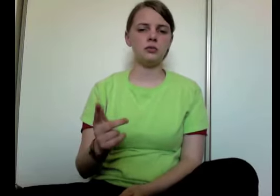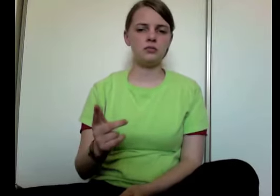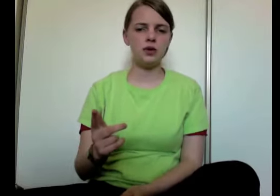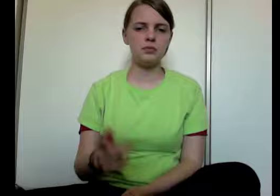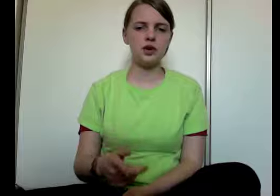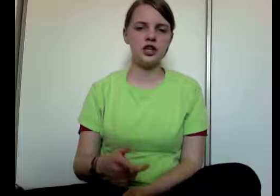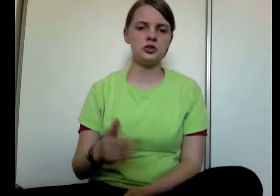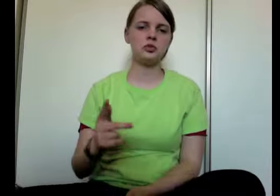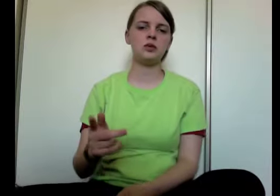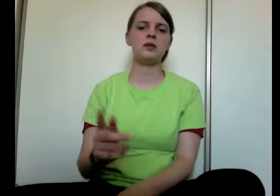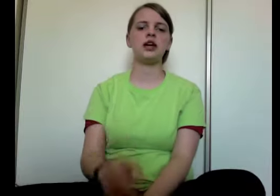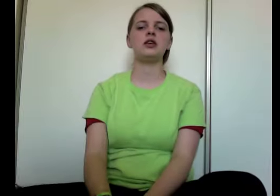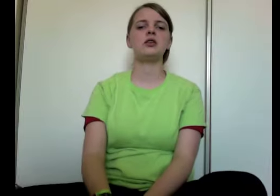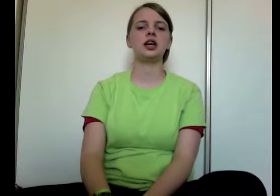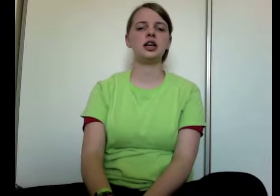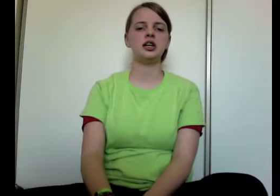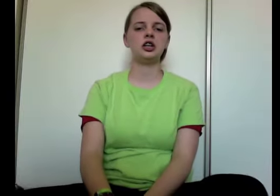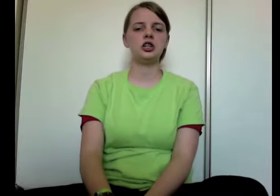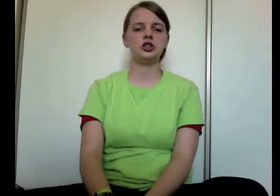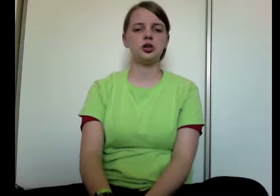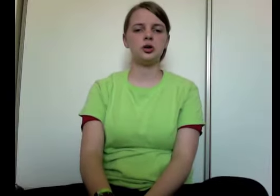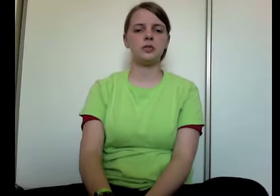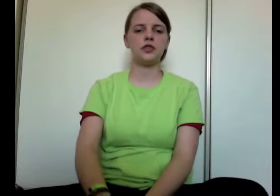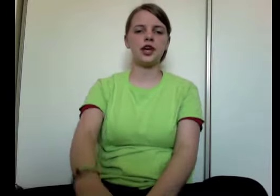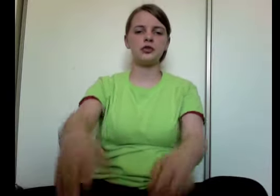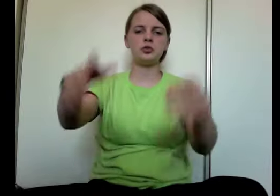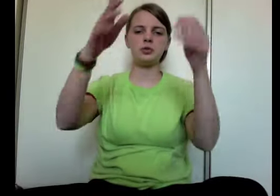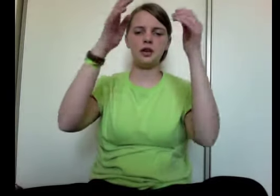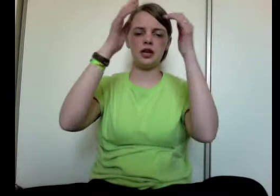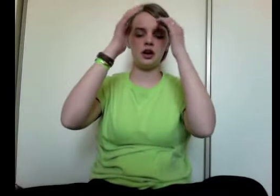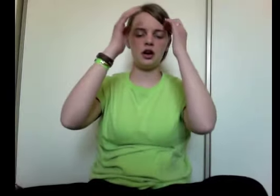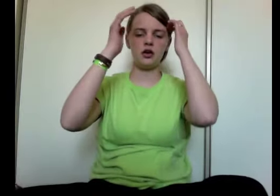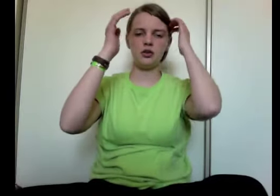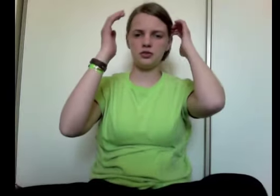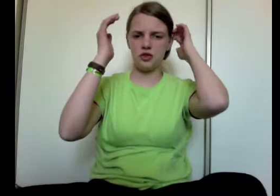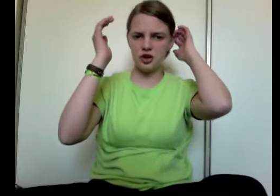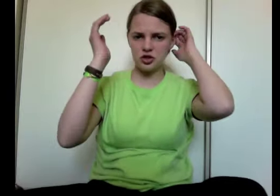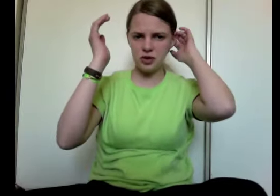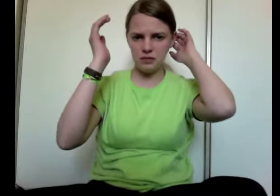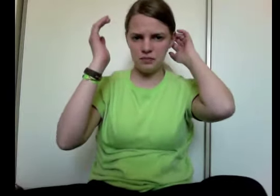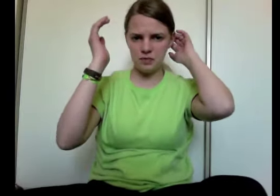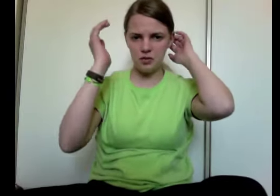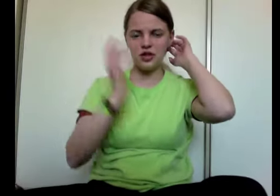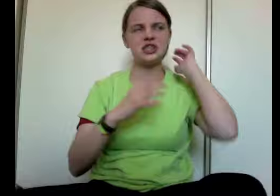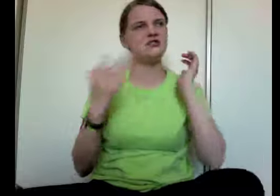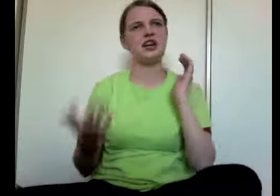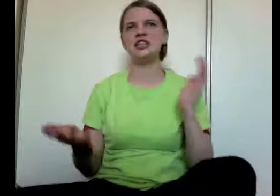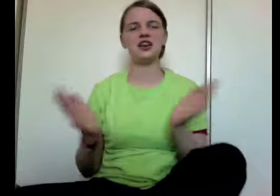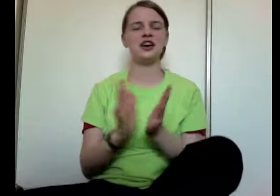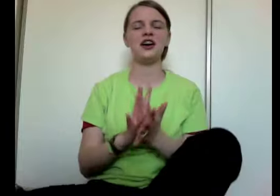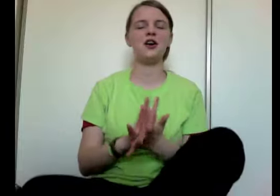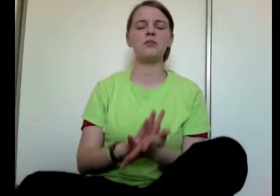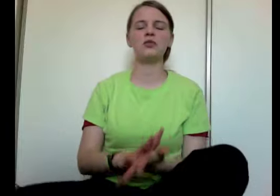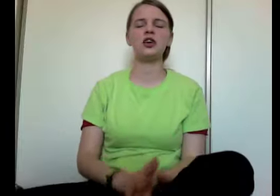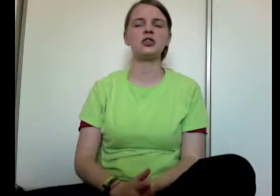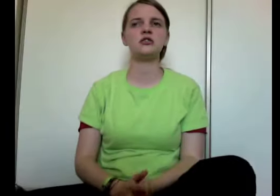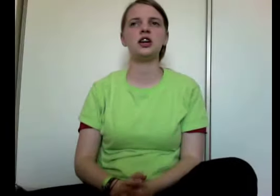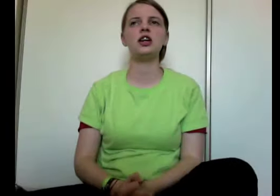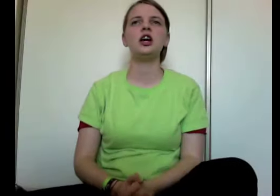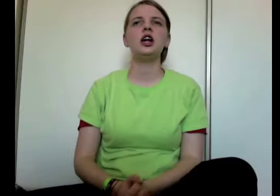a price will be paid. Okay, so thoughts will be made, or thoughts are made. Oh, thoughts invade. Sorry. Thoughts invade.